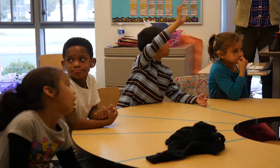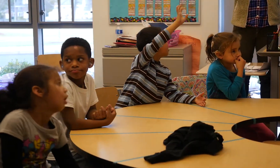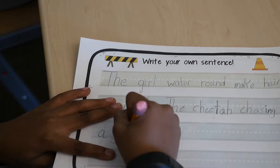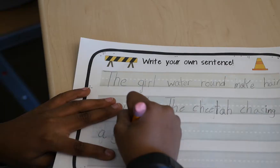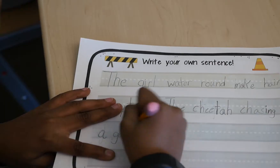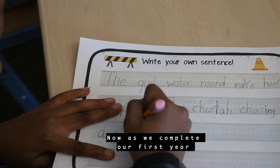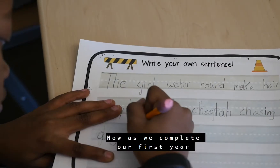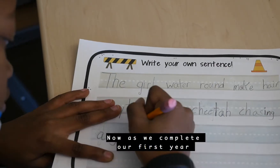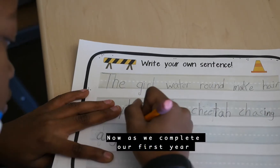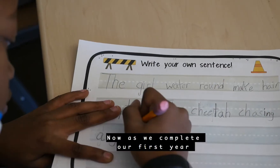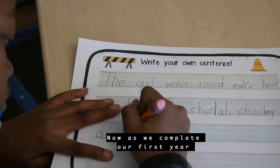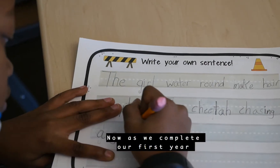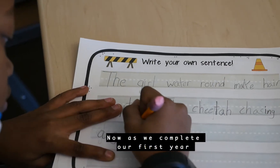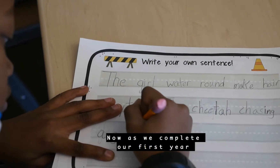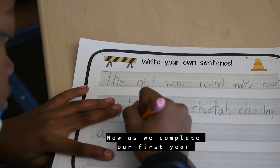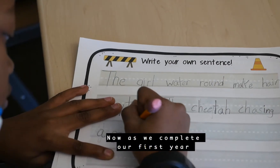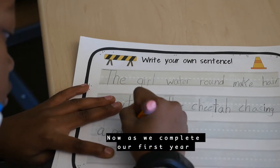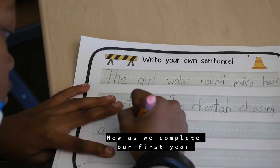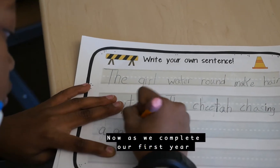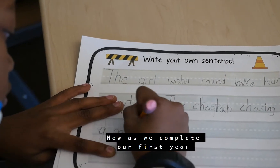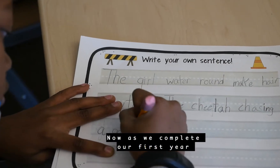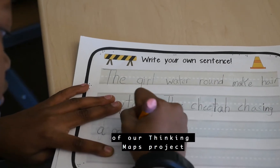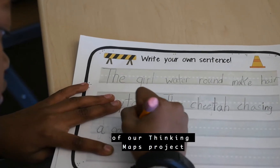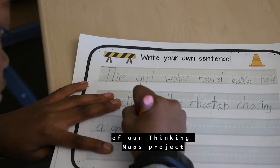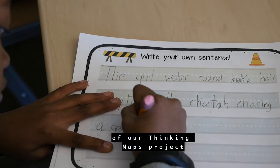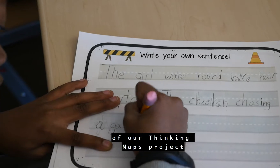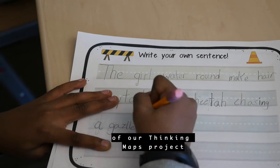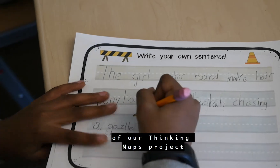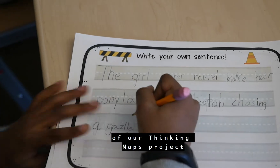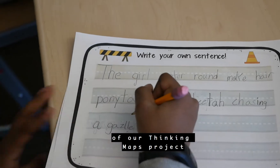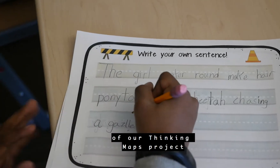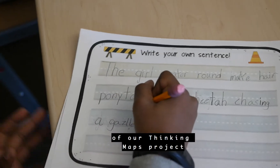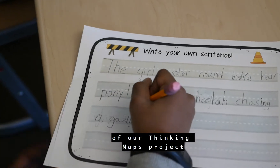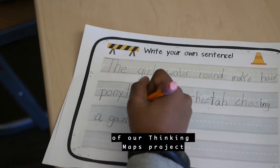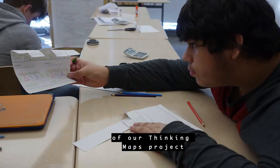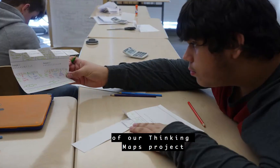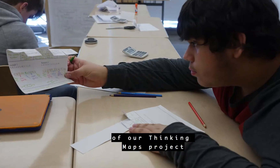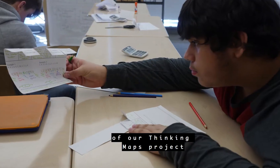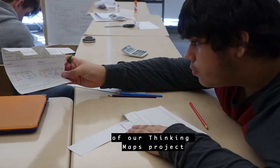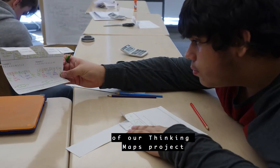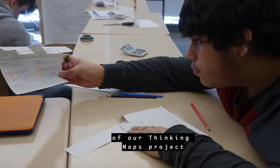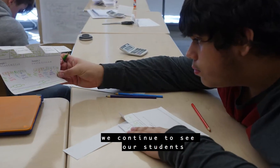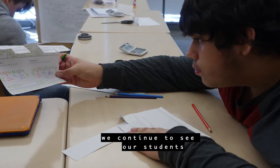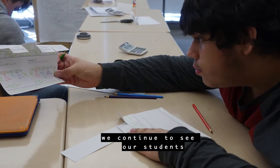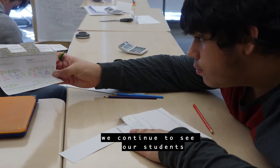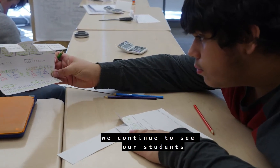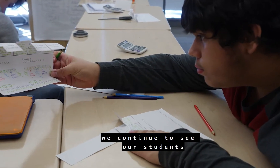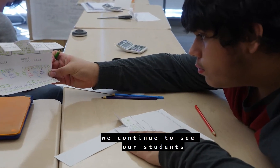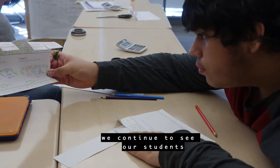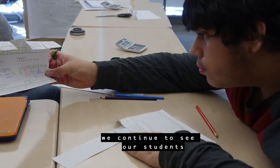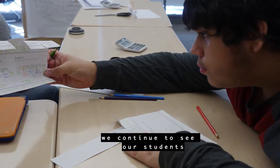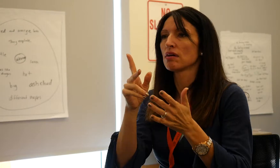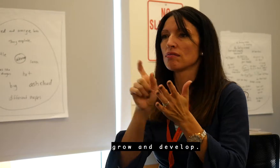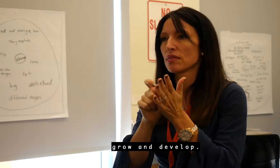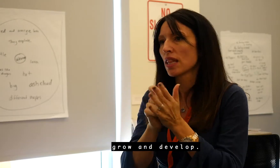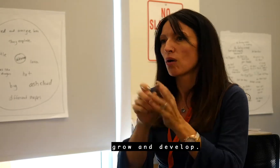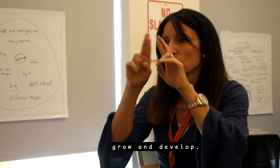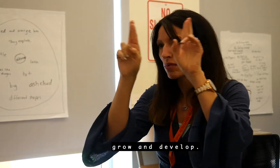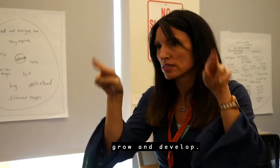Now as we complete our first year of our Thinking Maps project, we continue to see our students grow and develop.